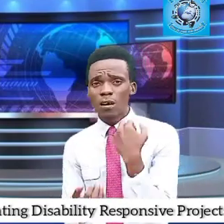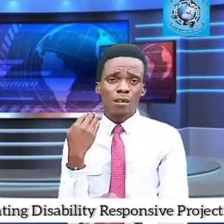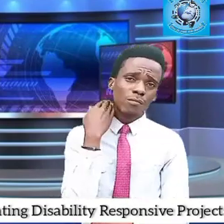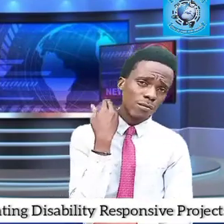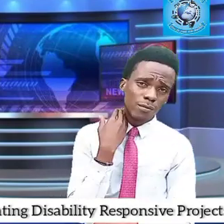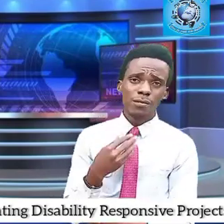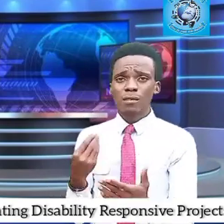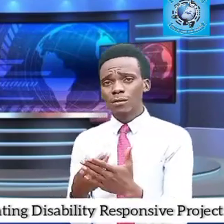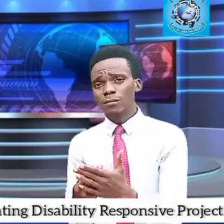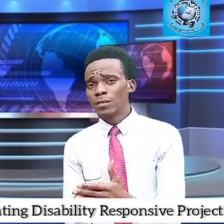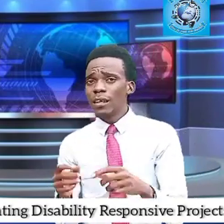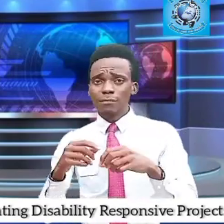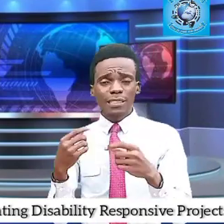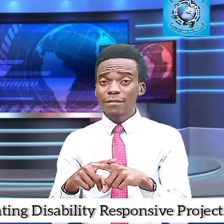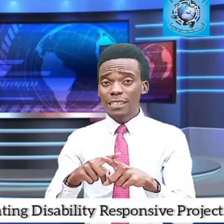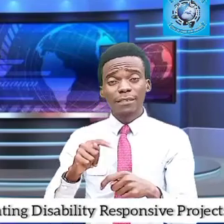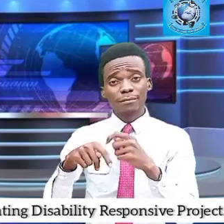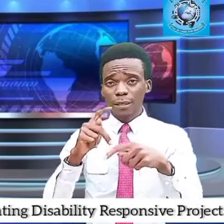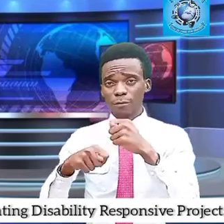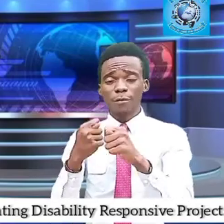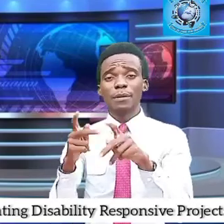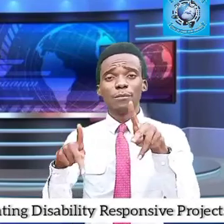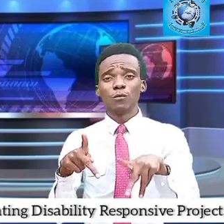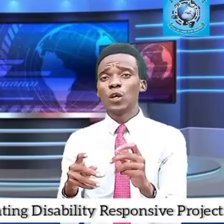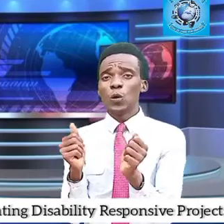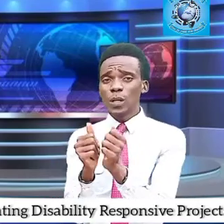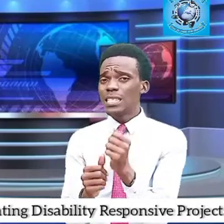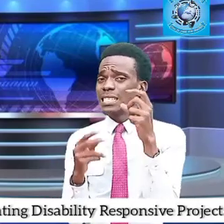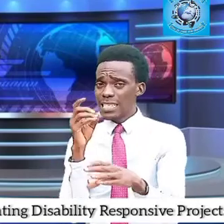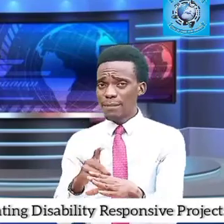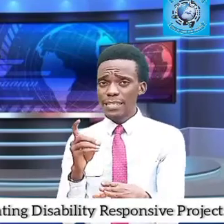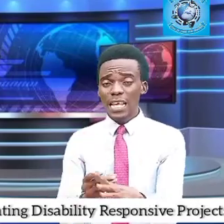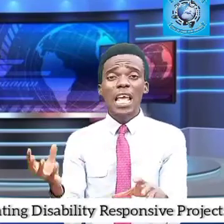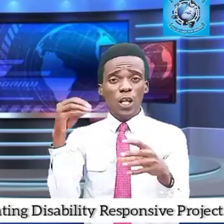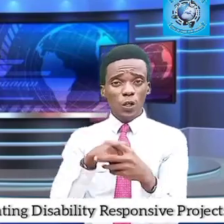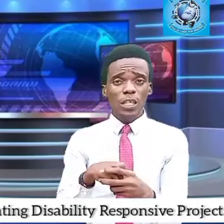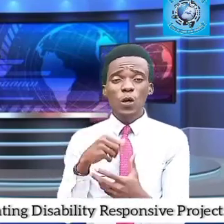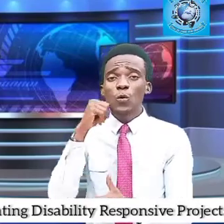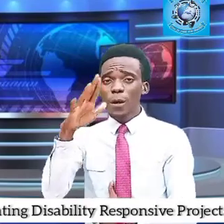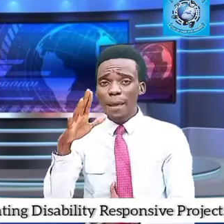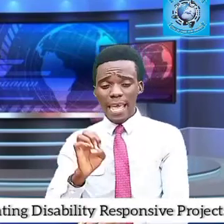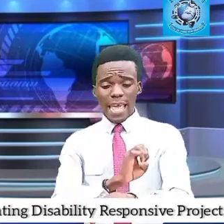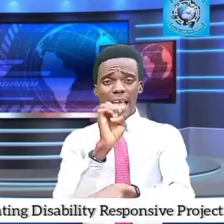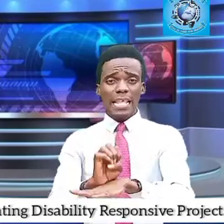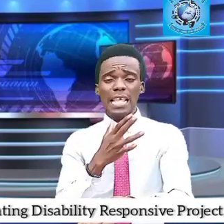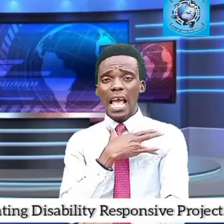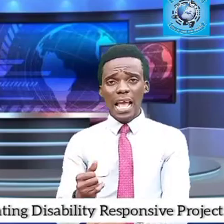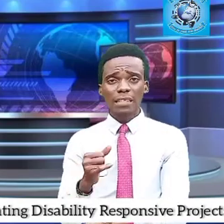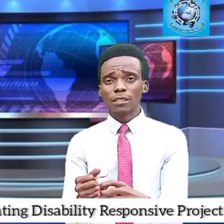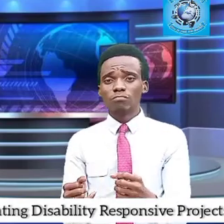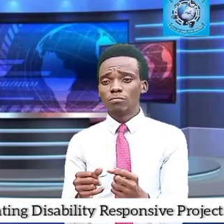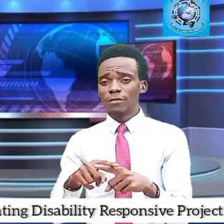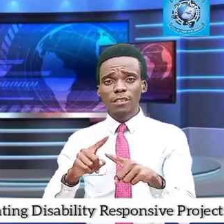with disabilities, including women, ethnic minorities, and indigenous groups.